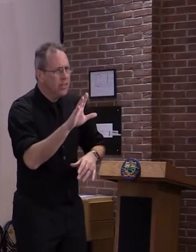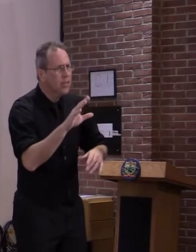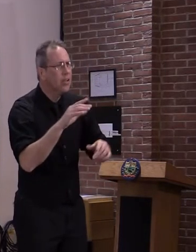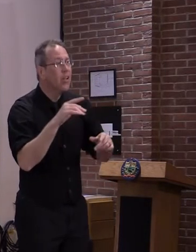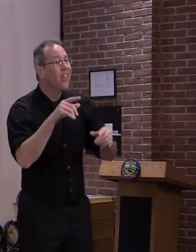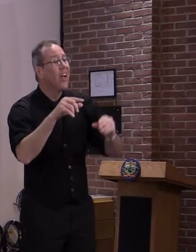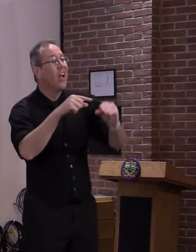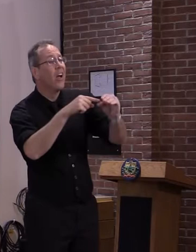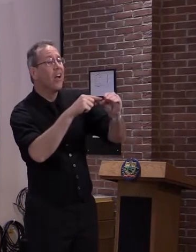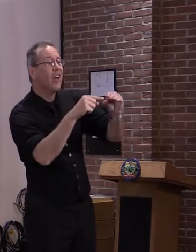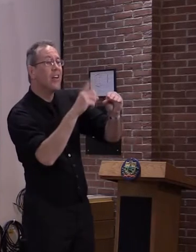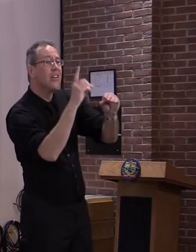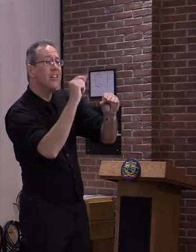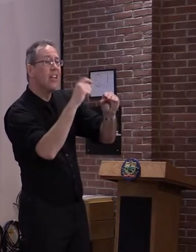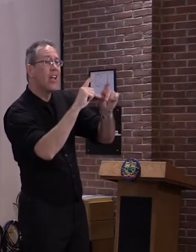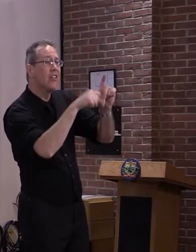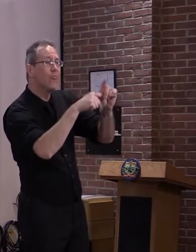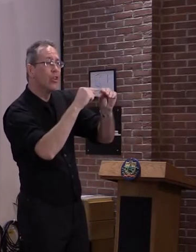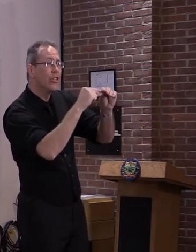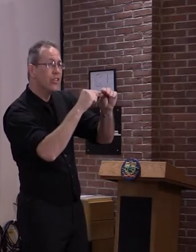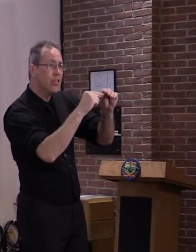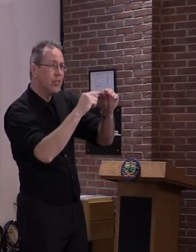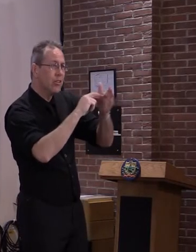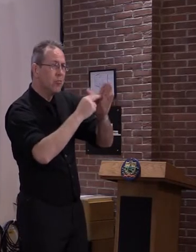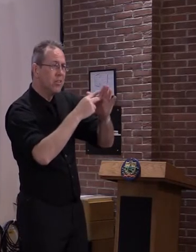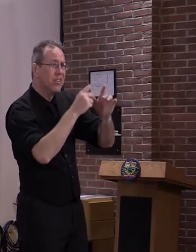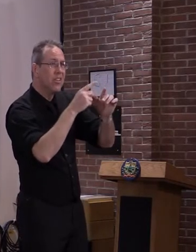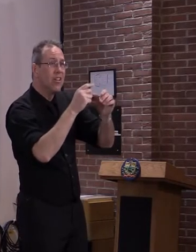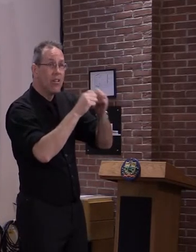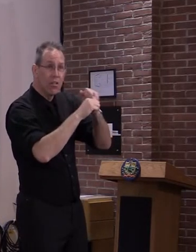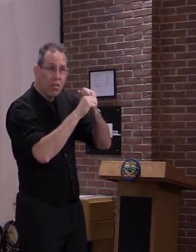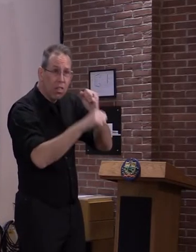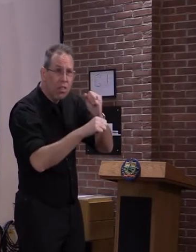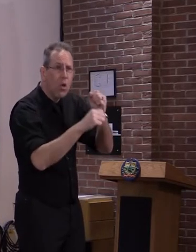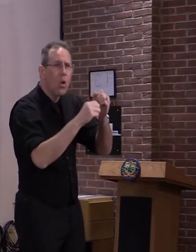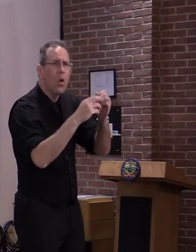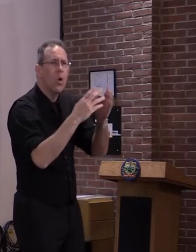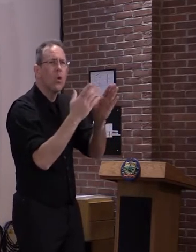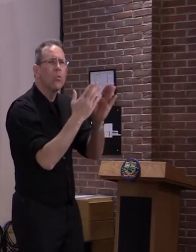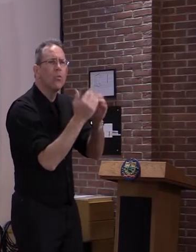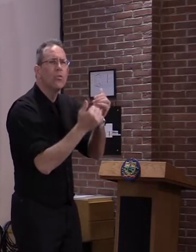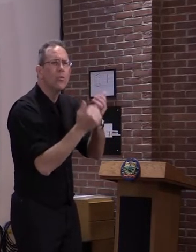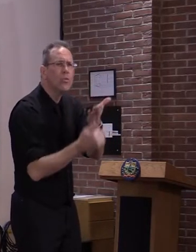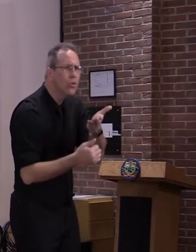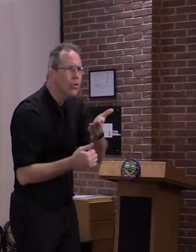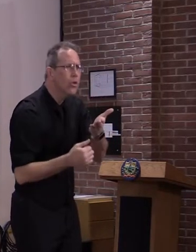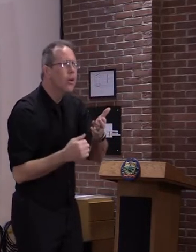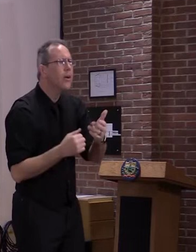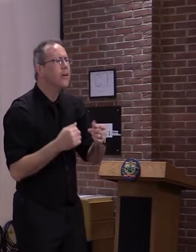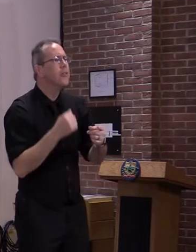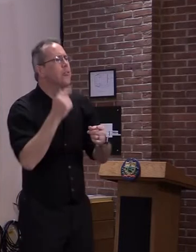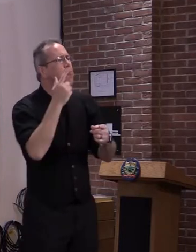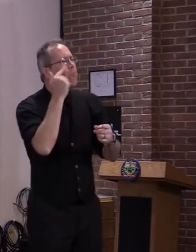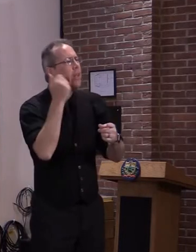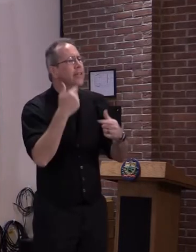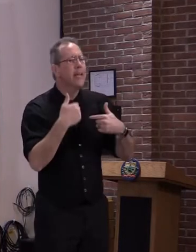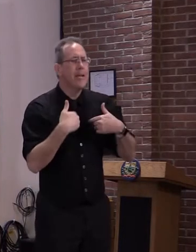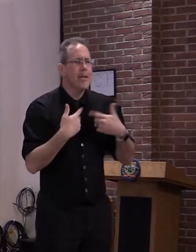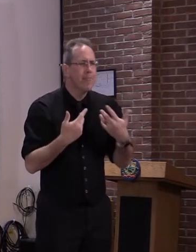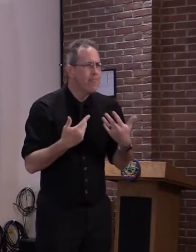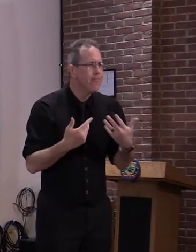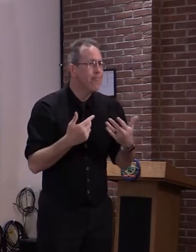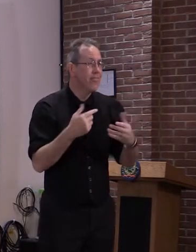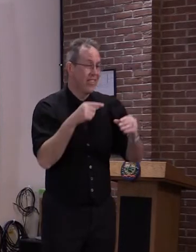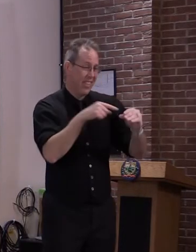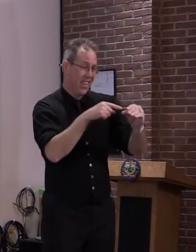actually could be extended because of the fact that nothing is going wrong within those kits that